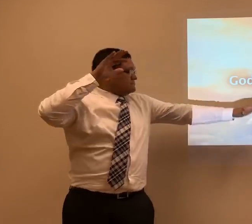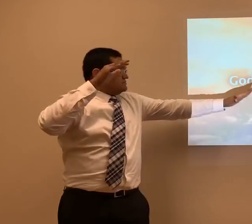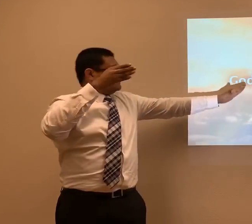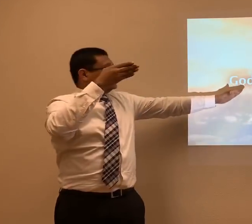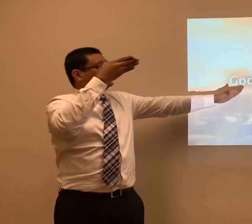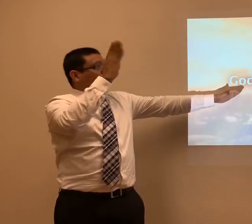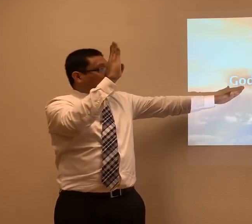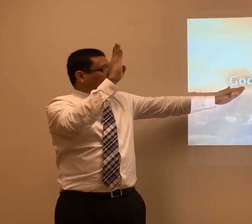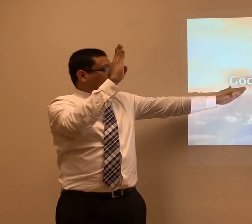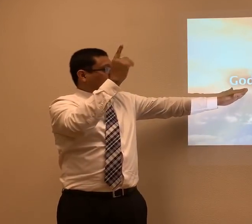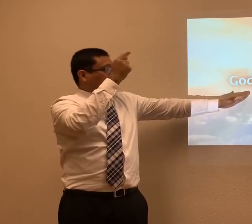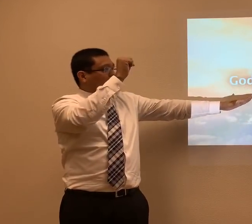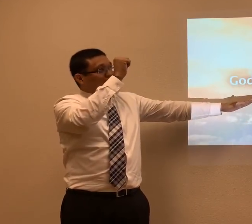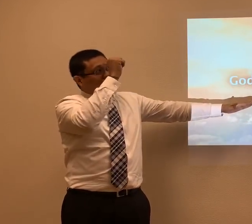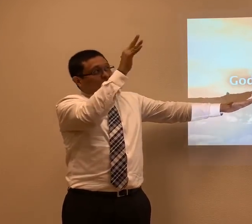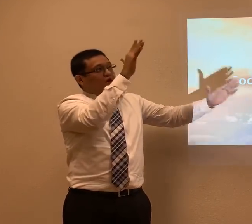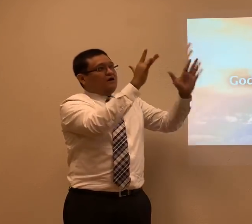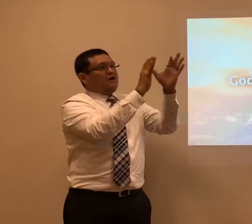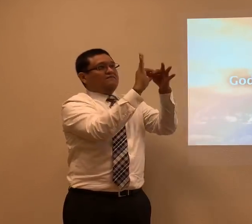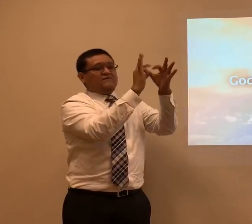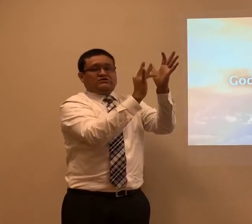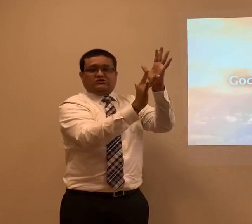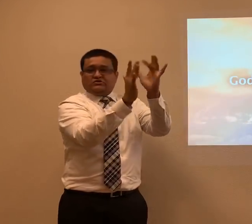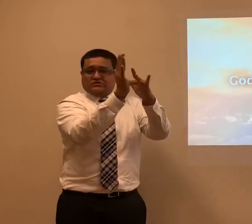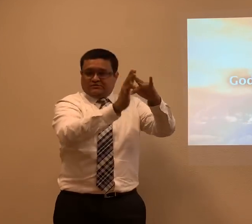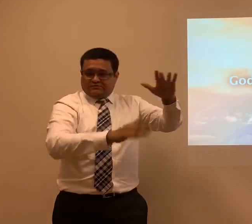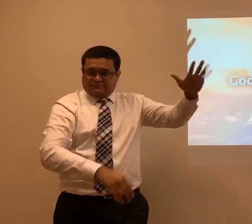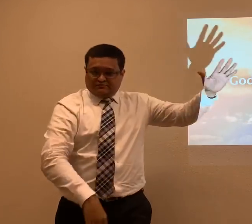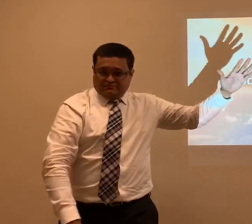as God, the Father of Jesus.